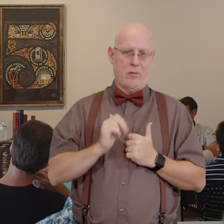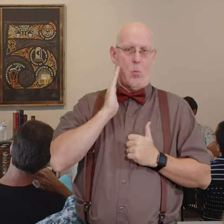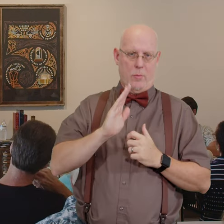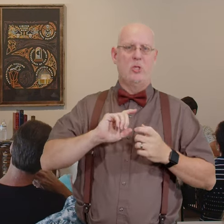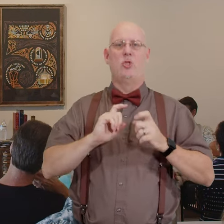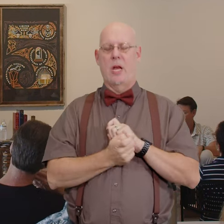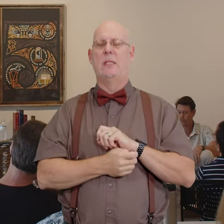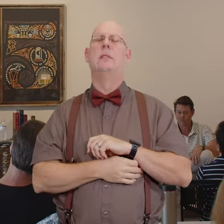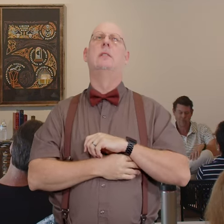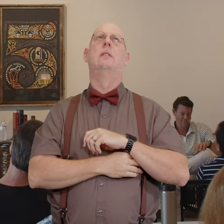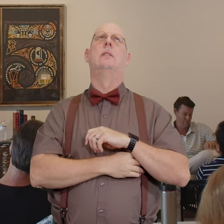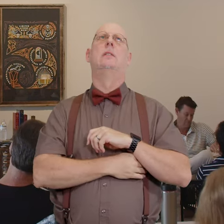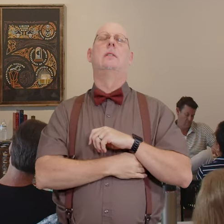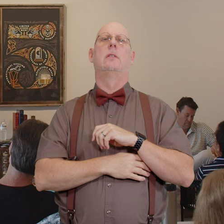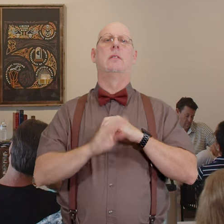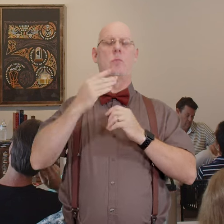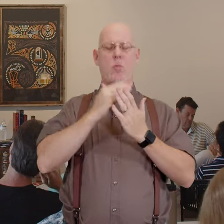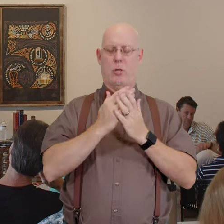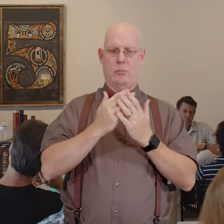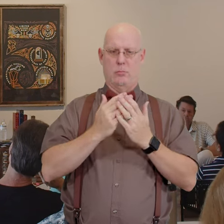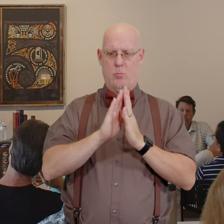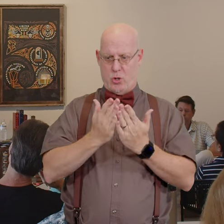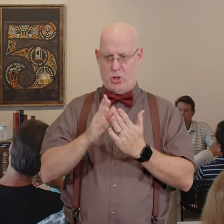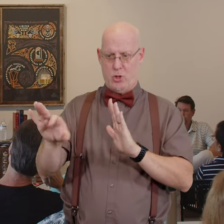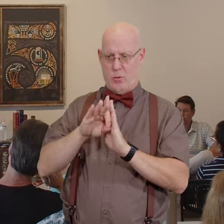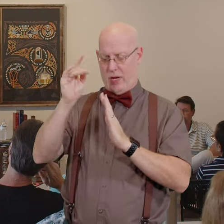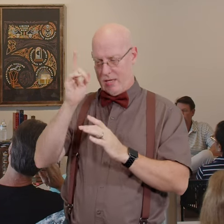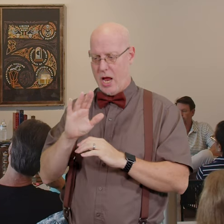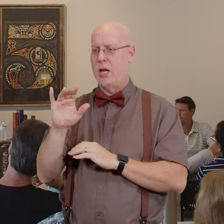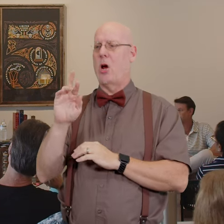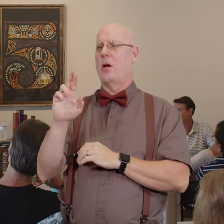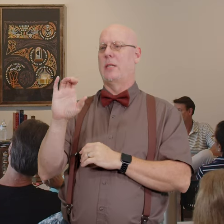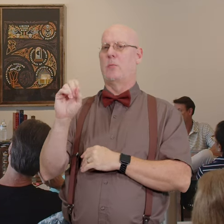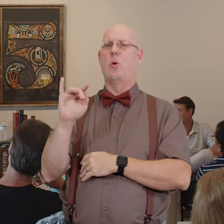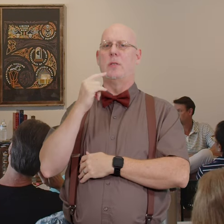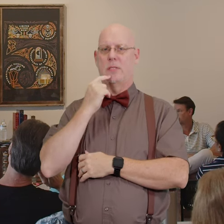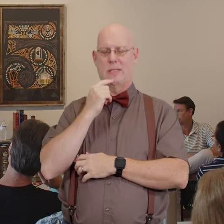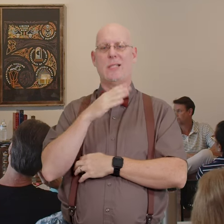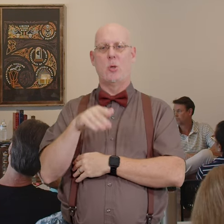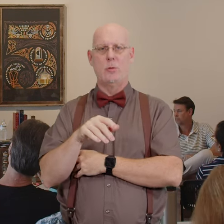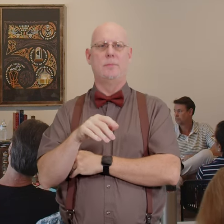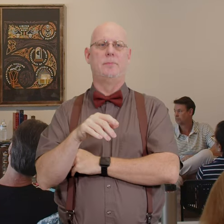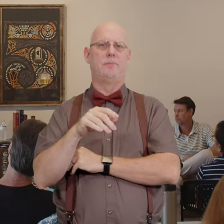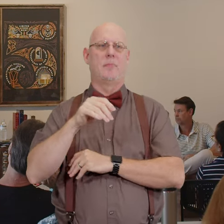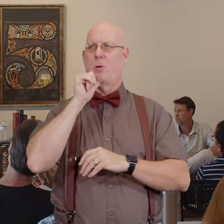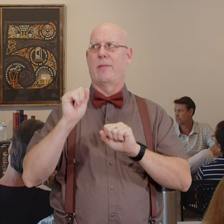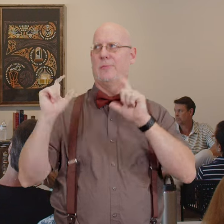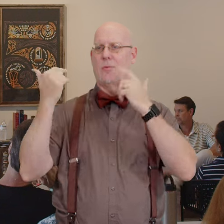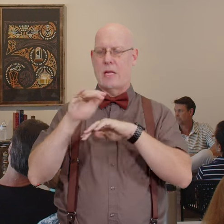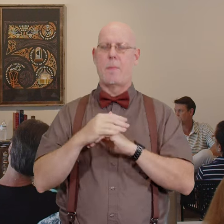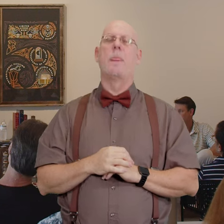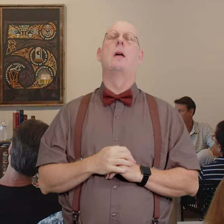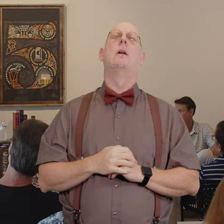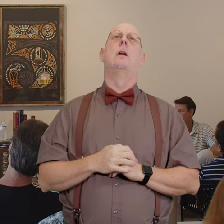be transformed. In his book, Chosen by God, which I read a couple weeks ago, R.C. Sproul says this in conclusion. Okay, I don't have it up on